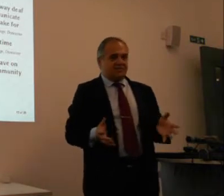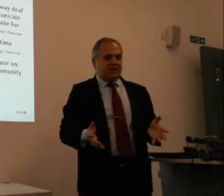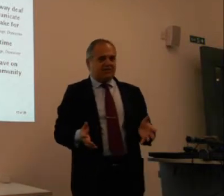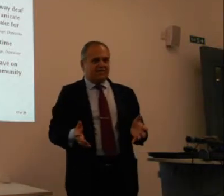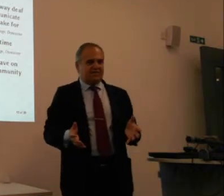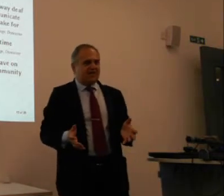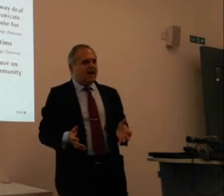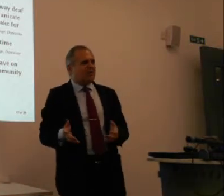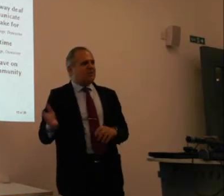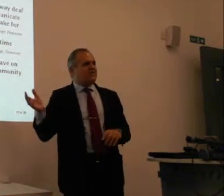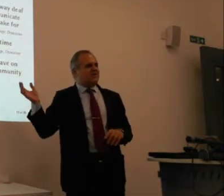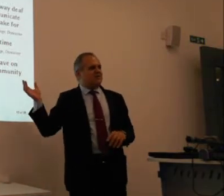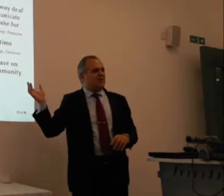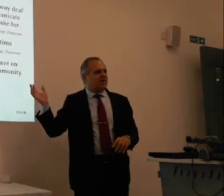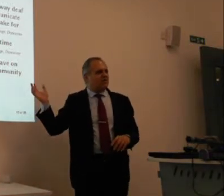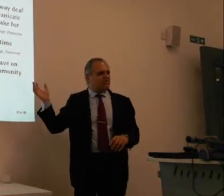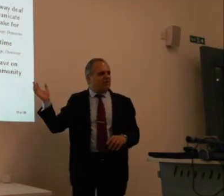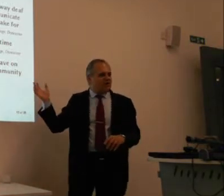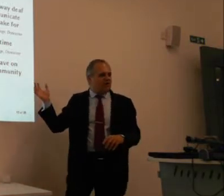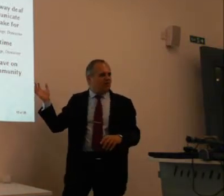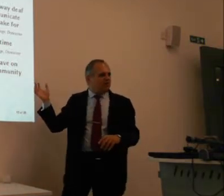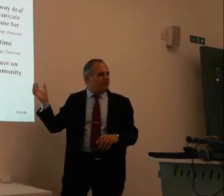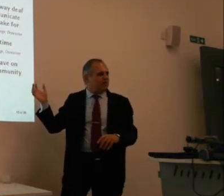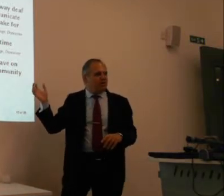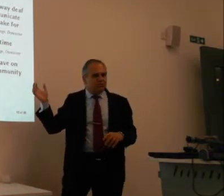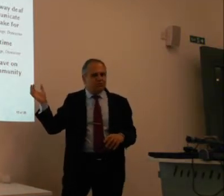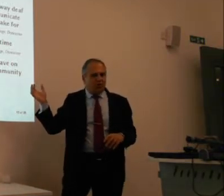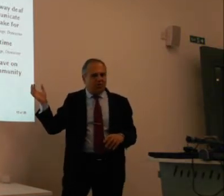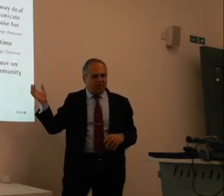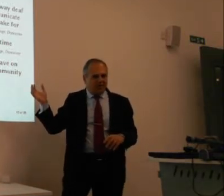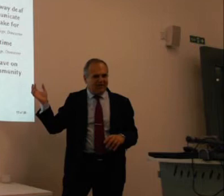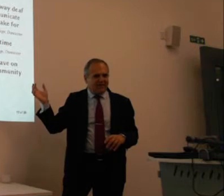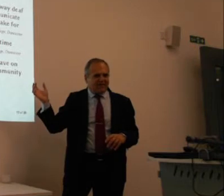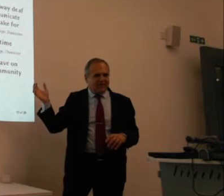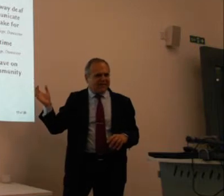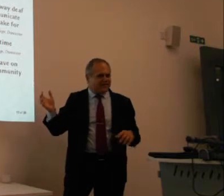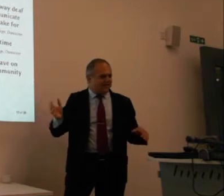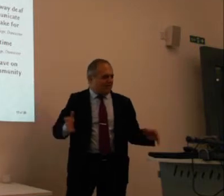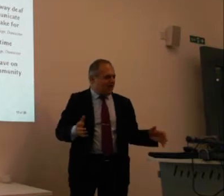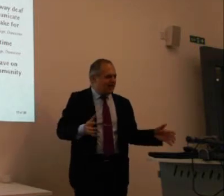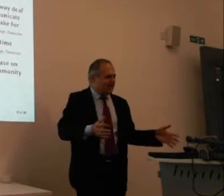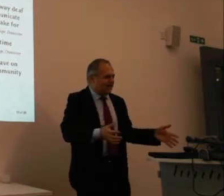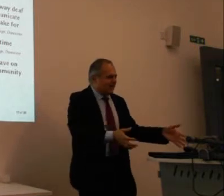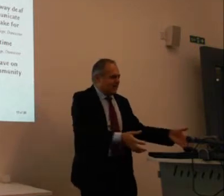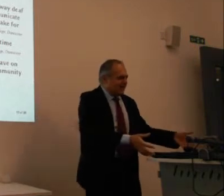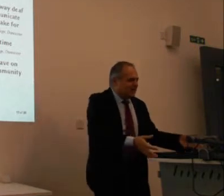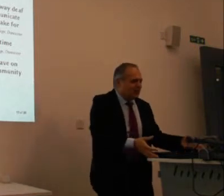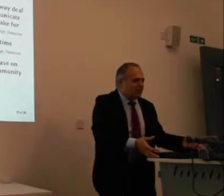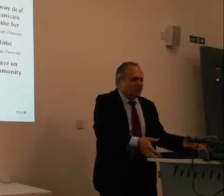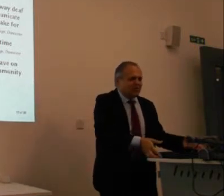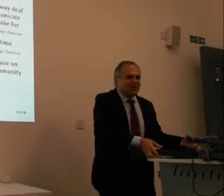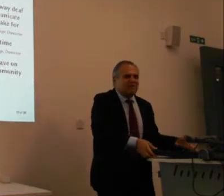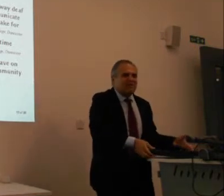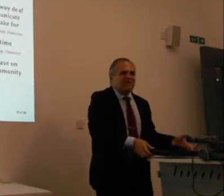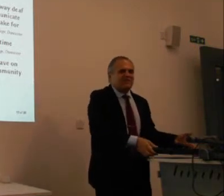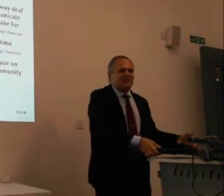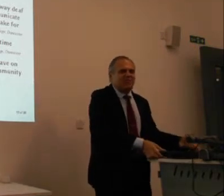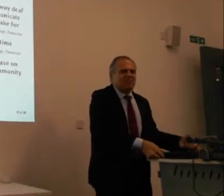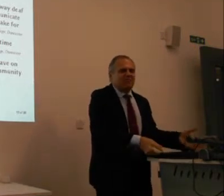disabilities now this is a very good way of doing a good job there rather than providing a non-working piece of agreement